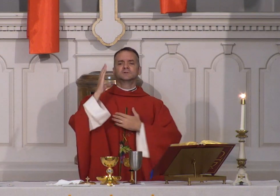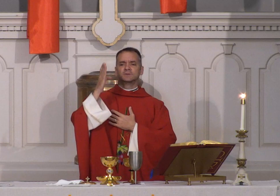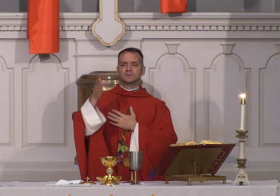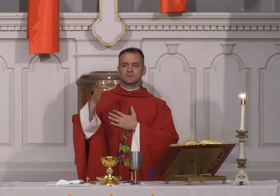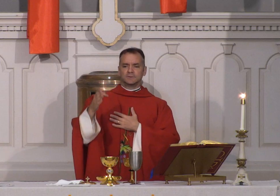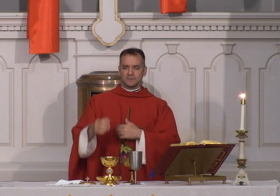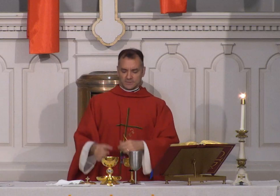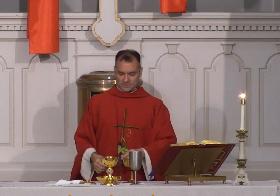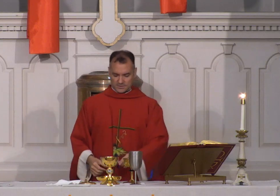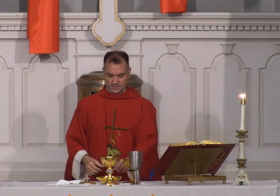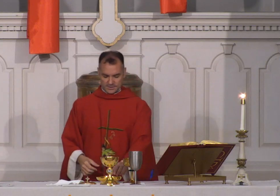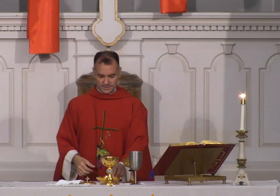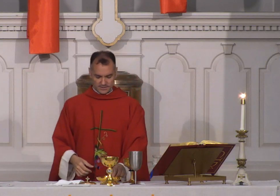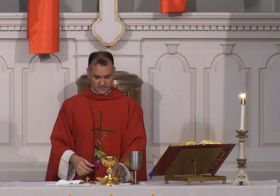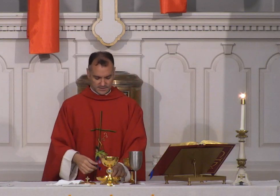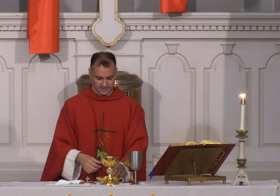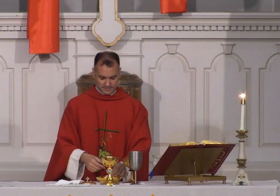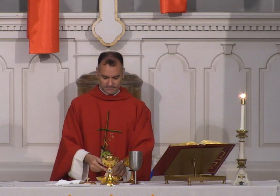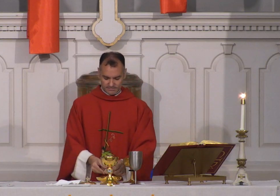healed.